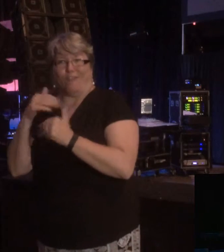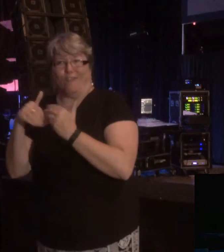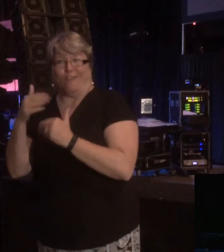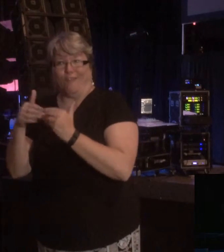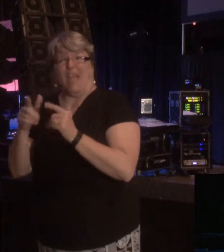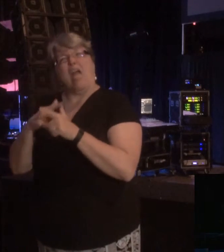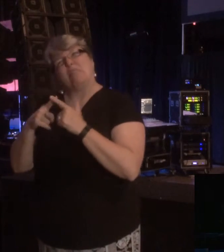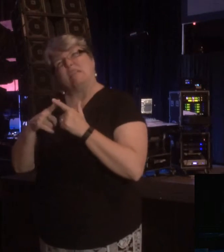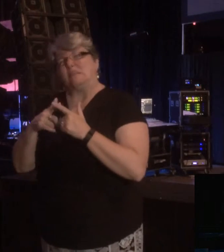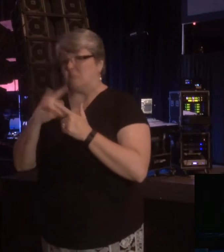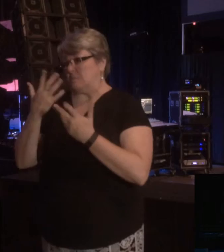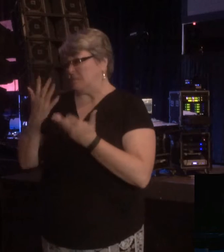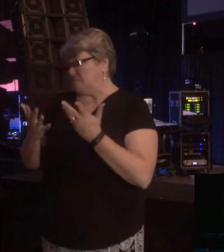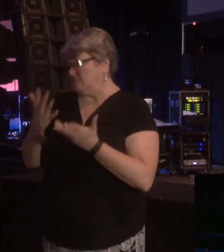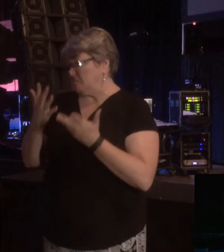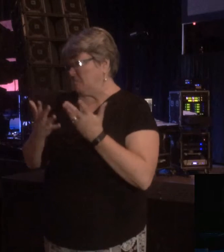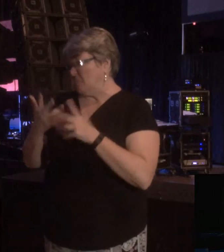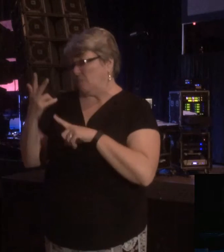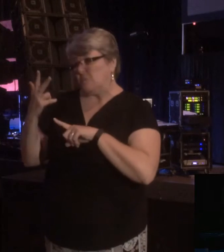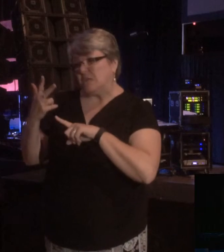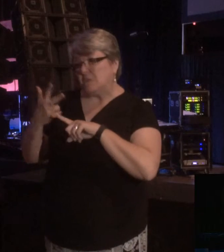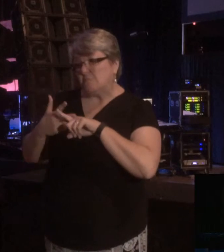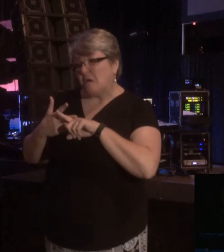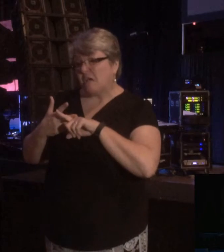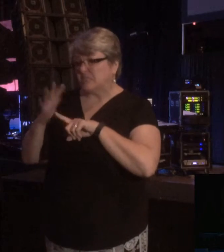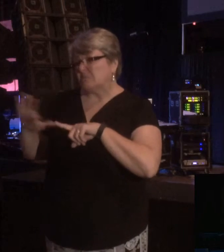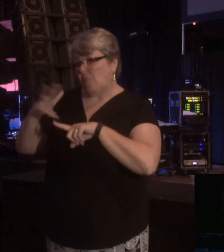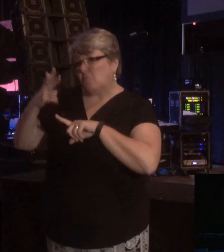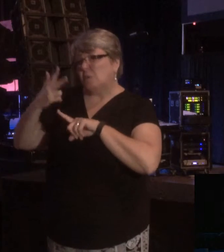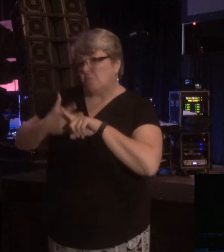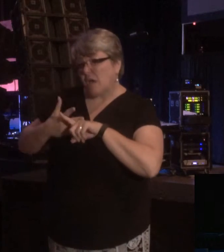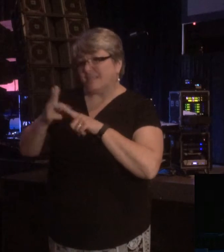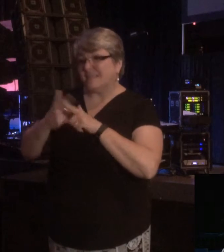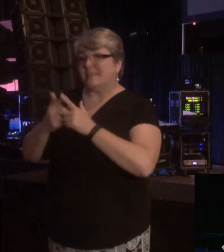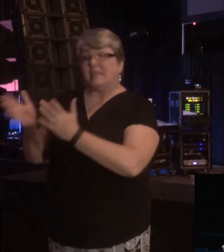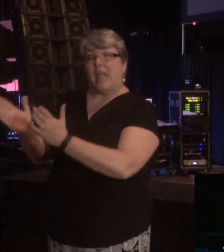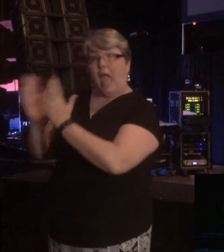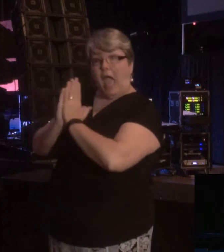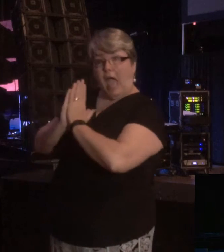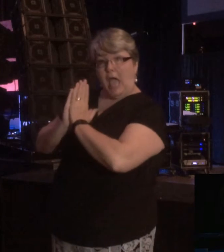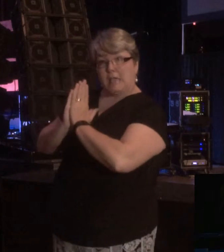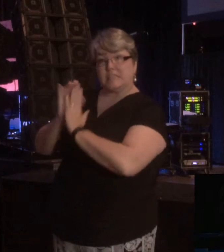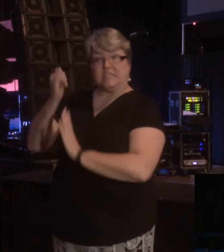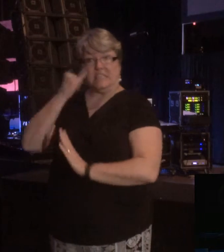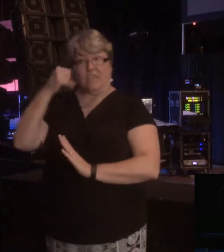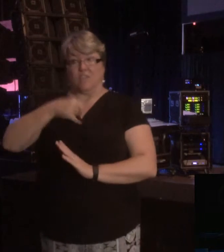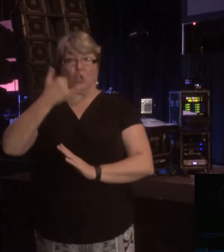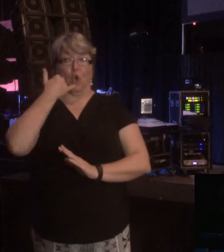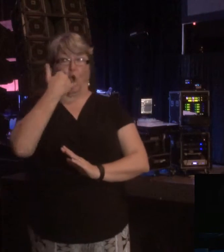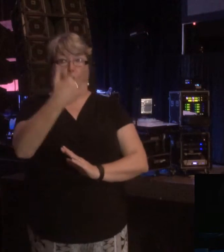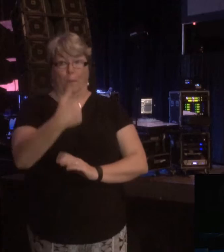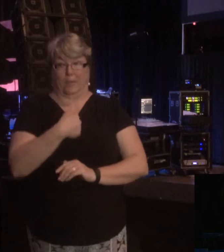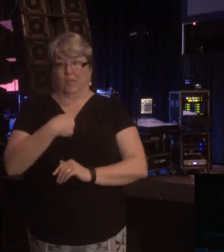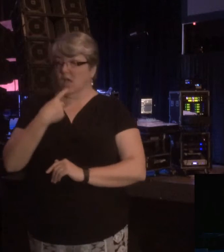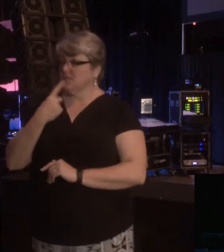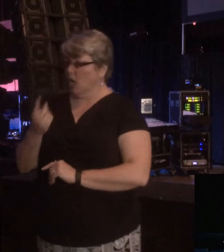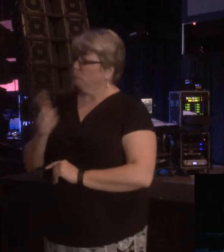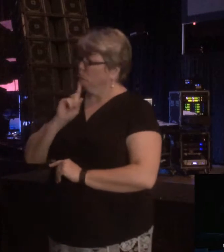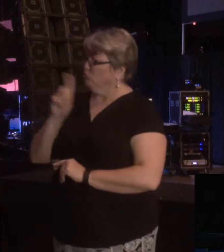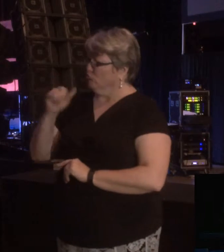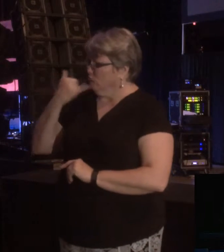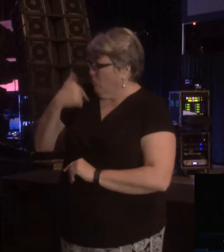were both post-college, and I was working at a church in the Woodlands, and I had a band. Yes, Woodlands is